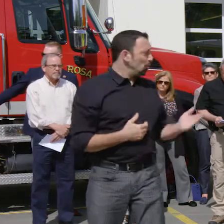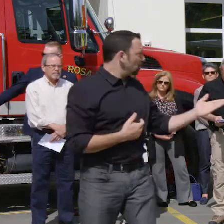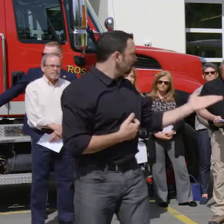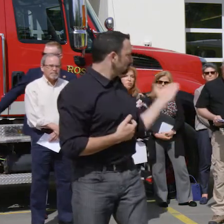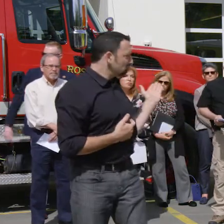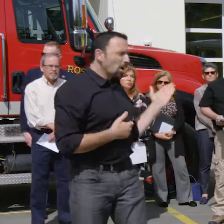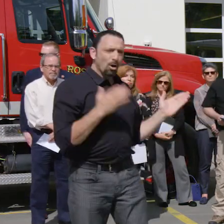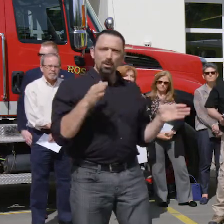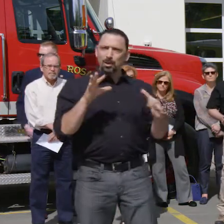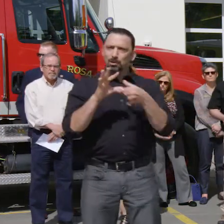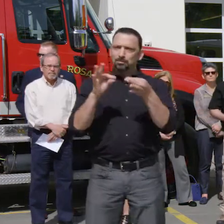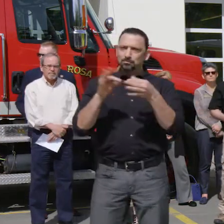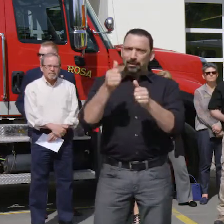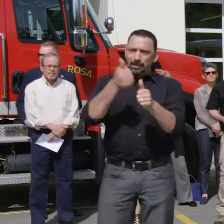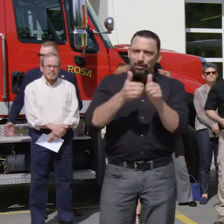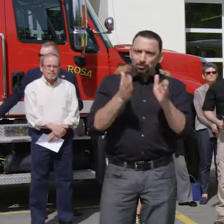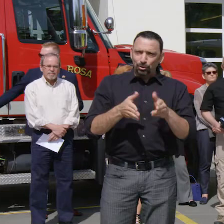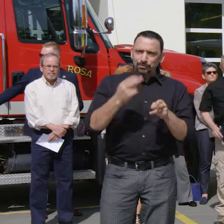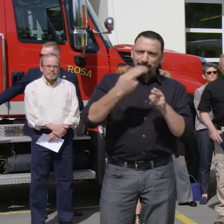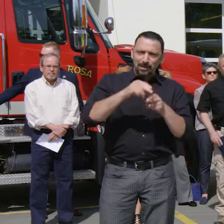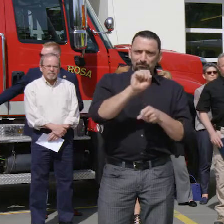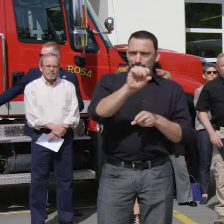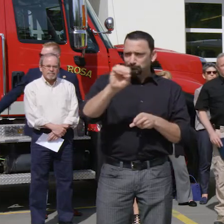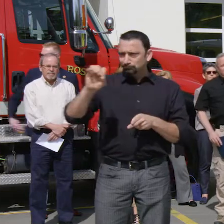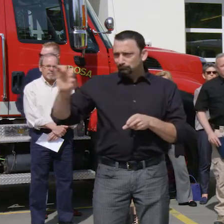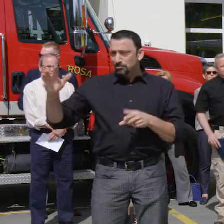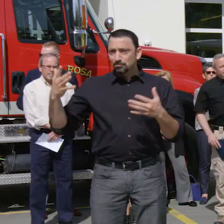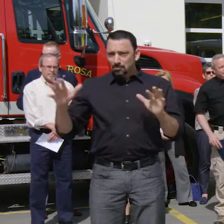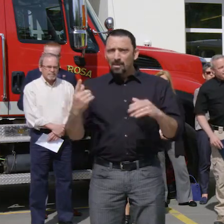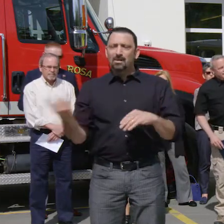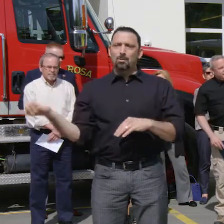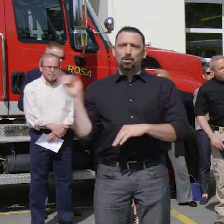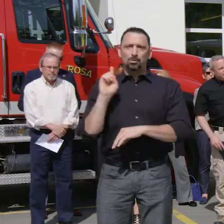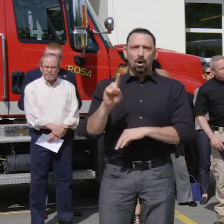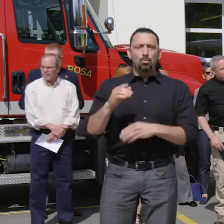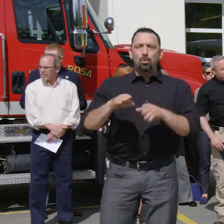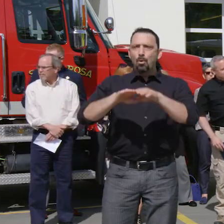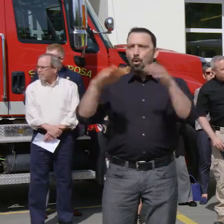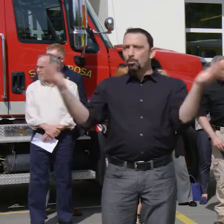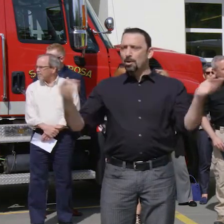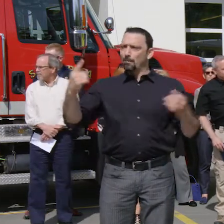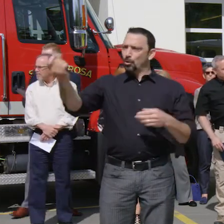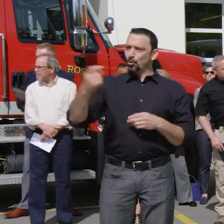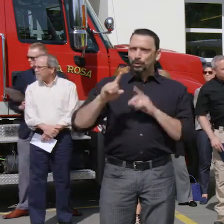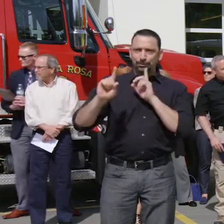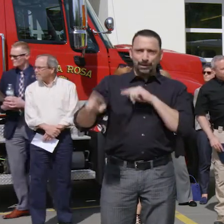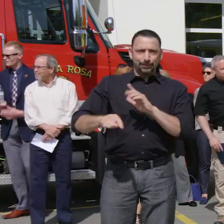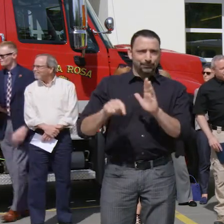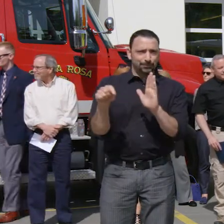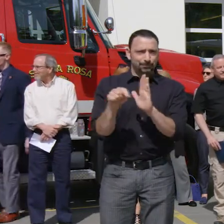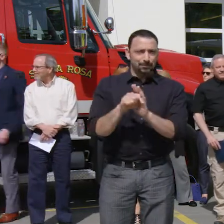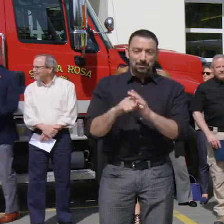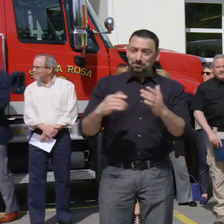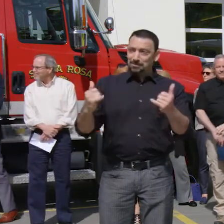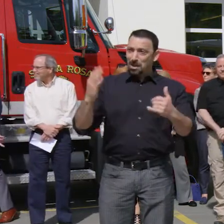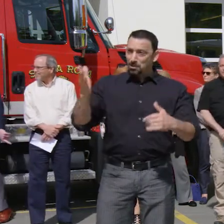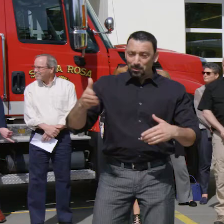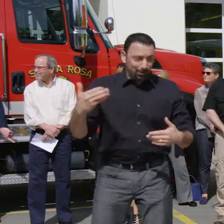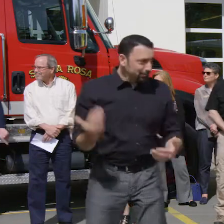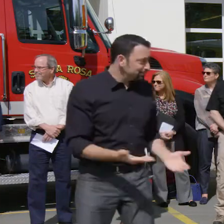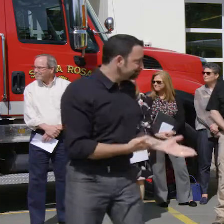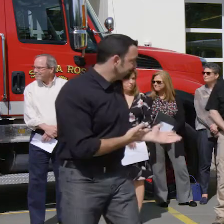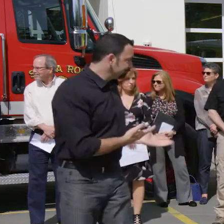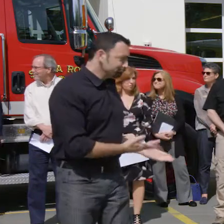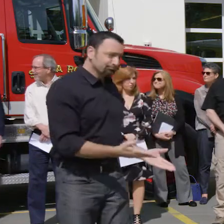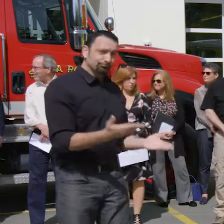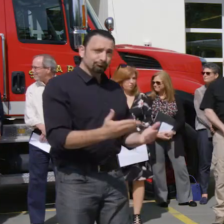one of them individually. Following the final speaker, I'll come back up and we'll open up the question and answers period. Without any further